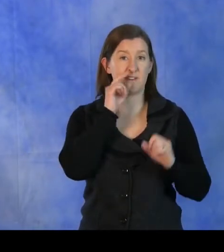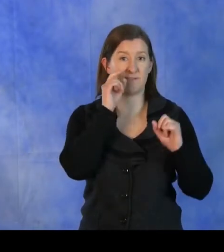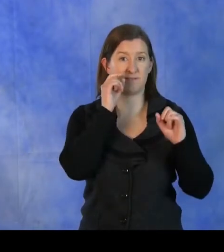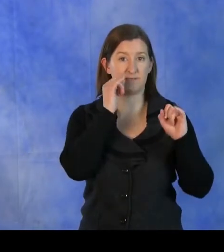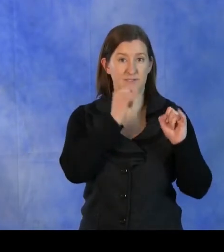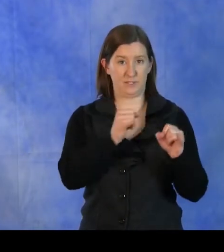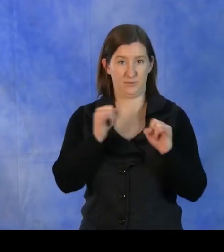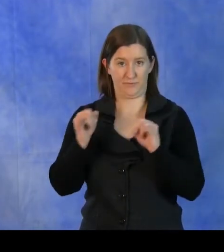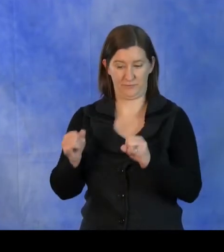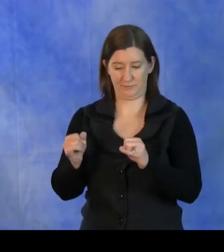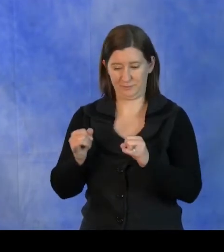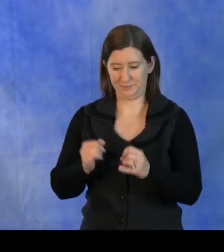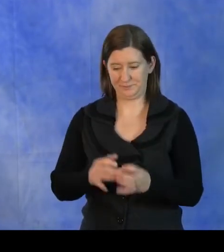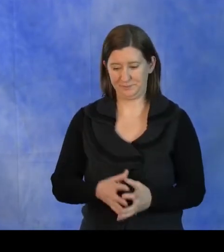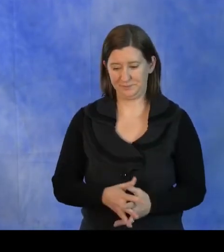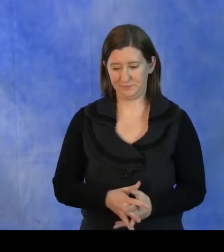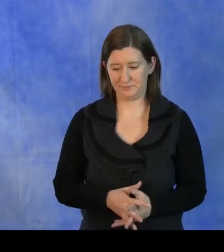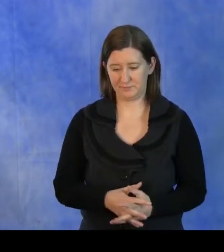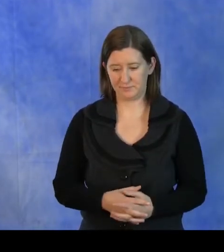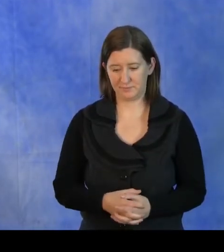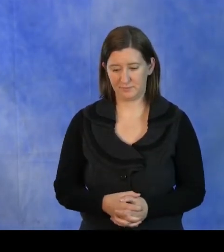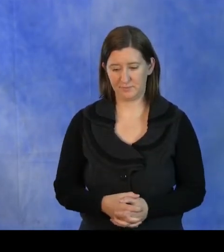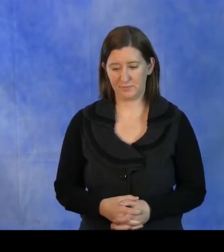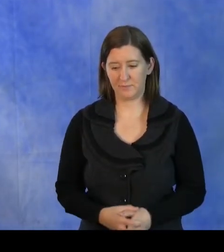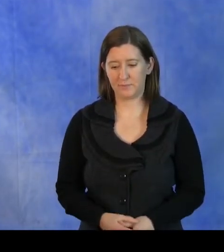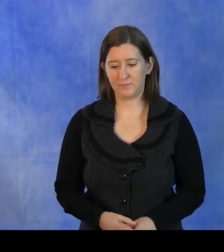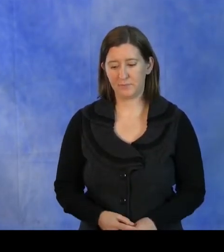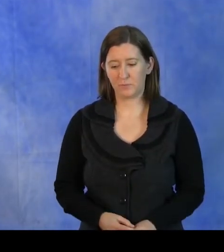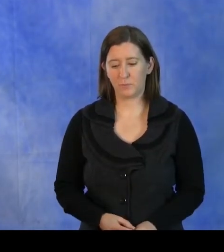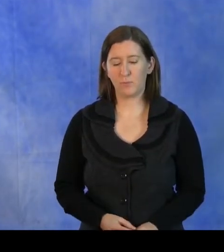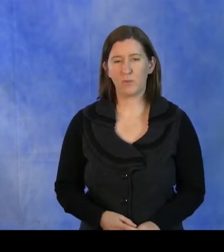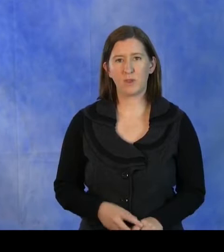So now I want to talk about EF and deaf individuals.